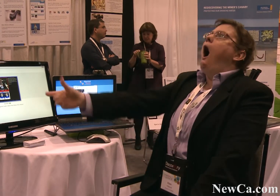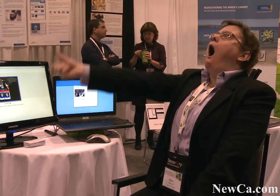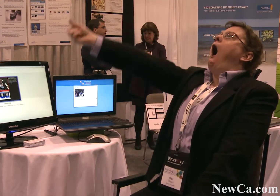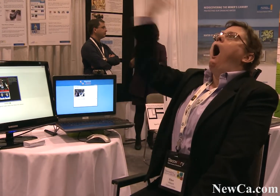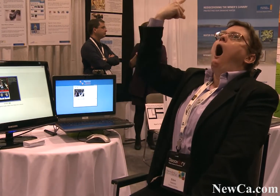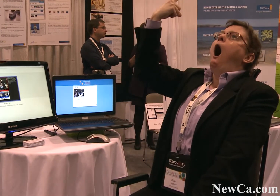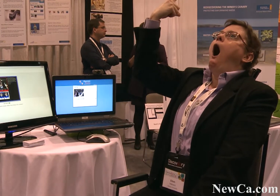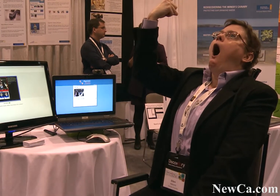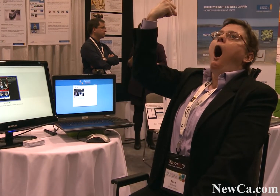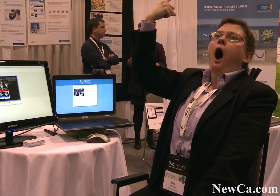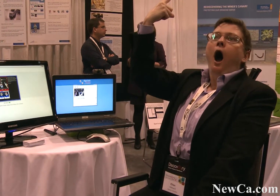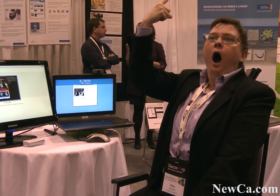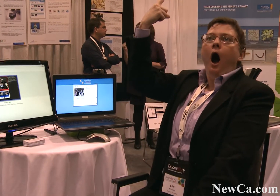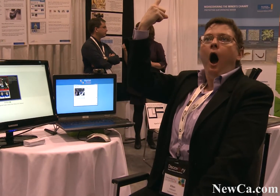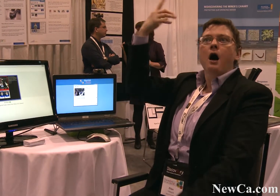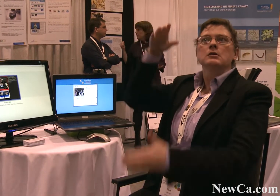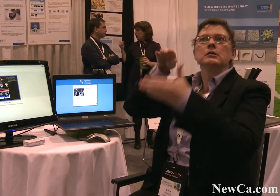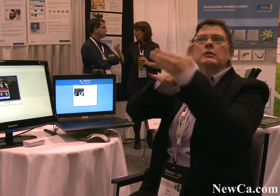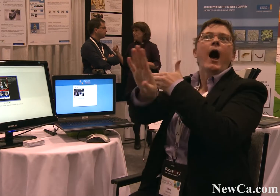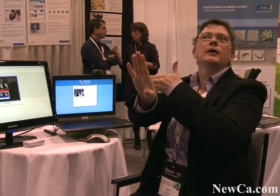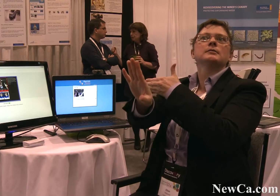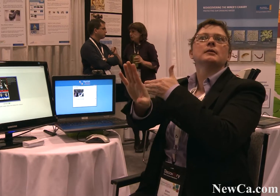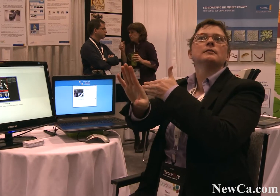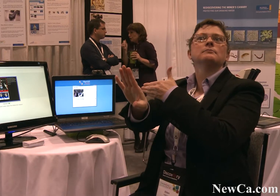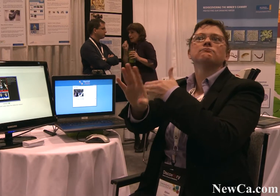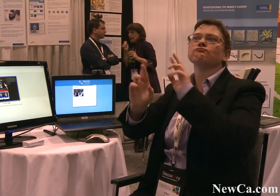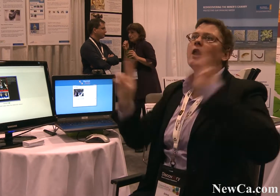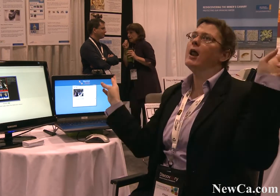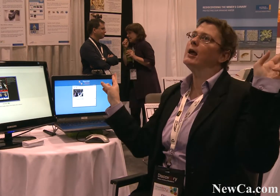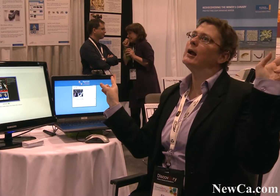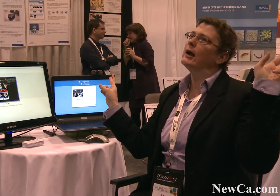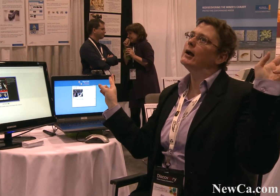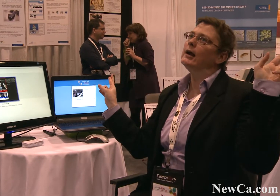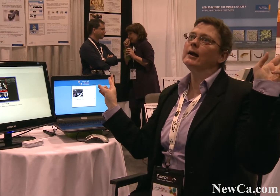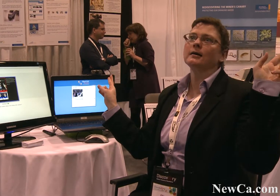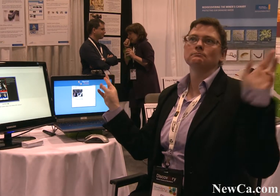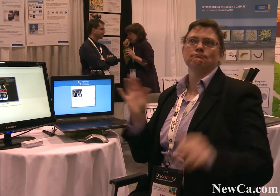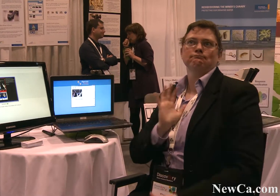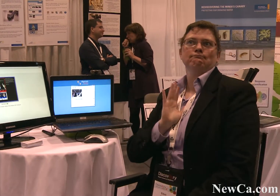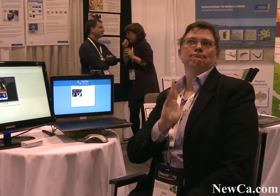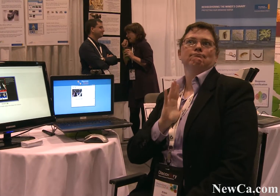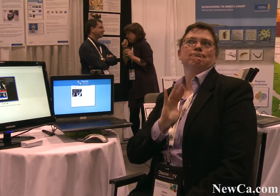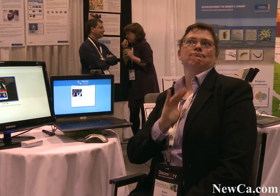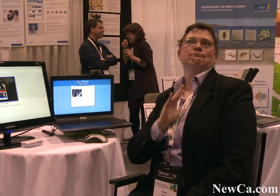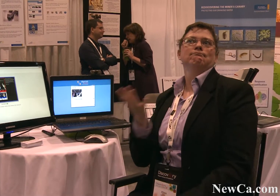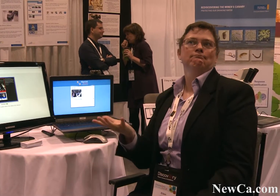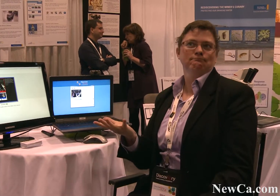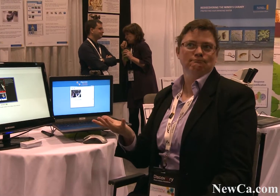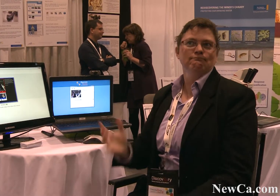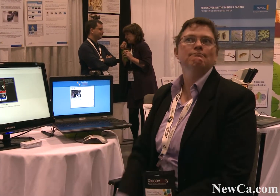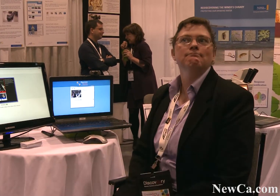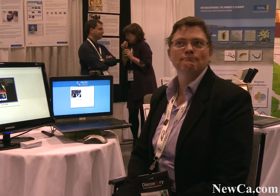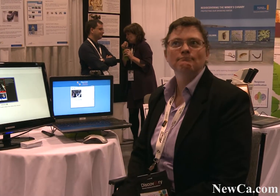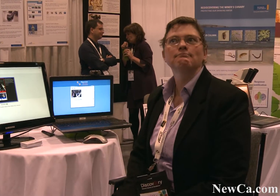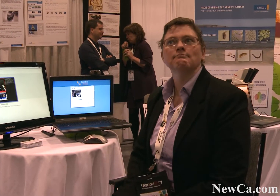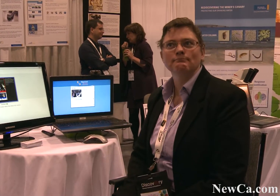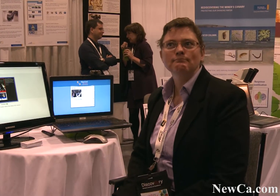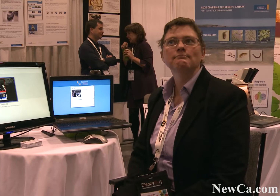use American Sign Language so that they can access that important public health information as well as everybody else. So this is just one example of